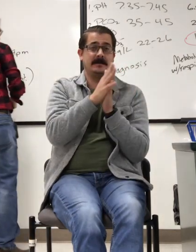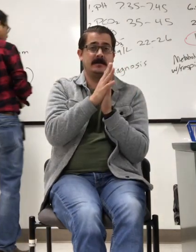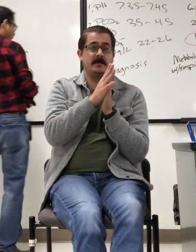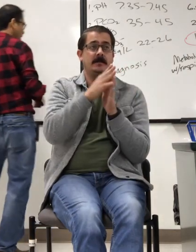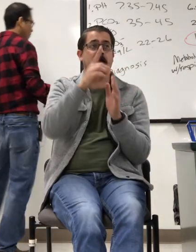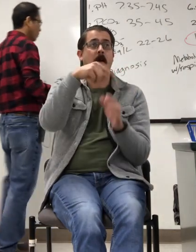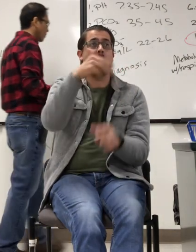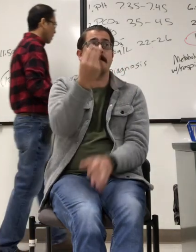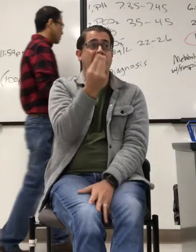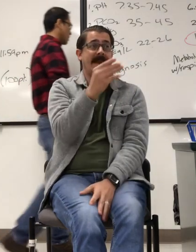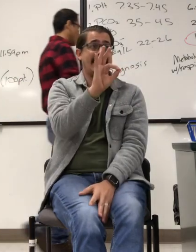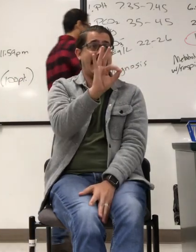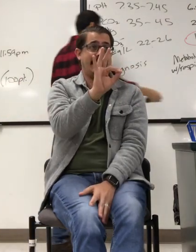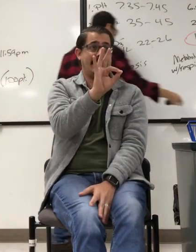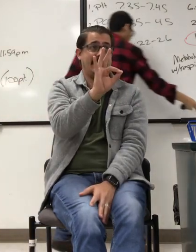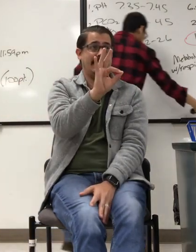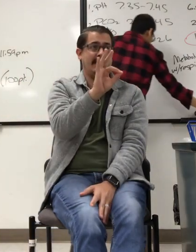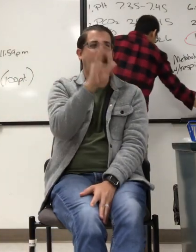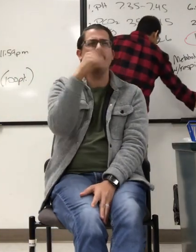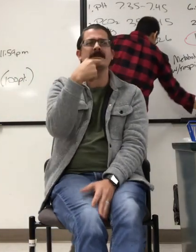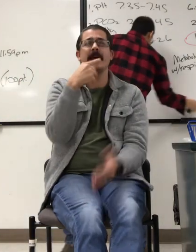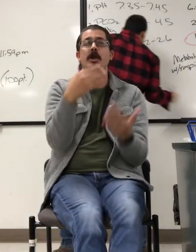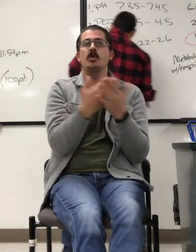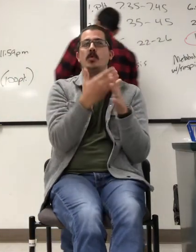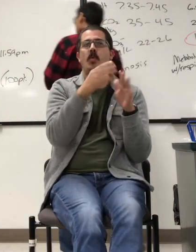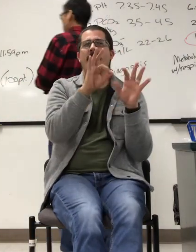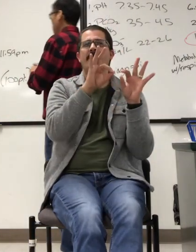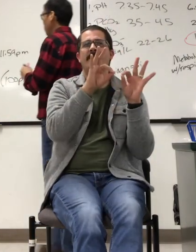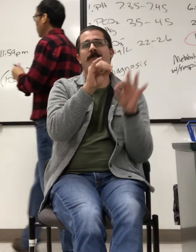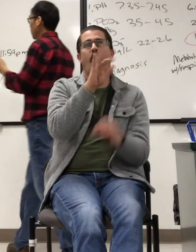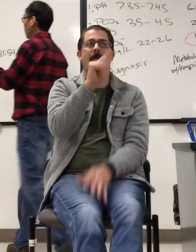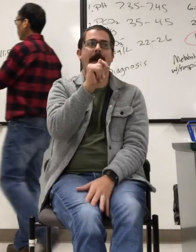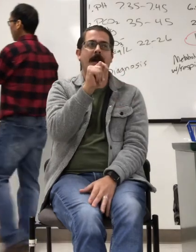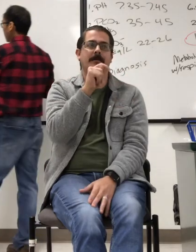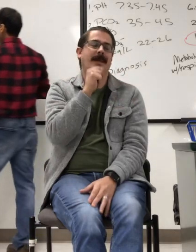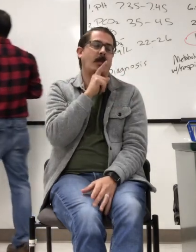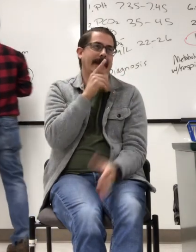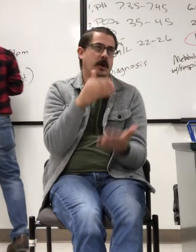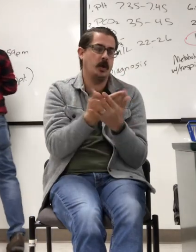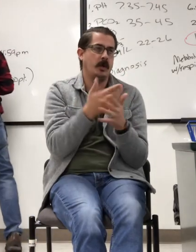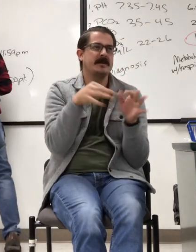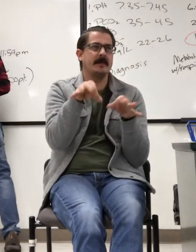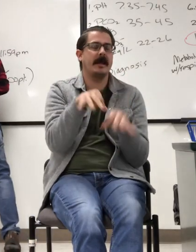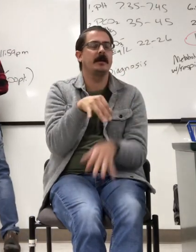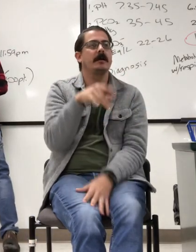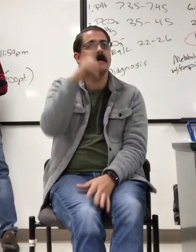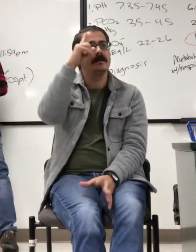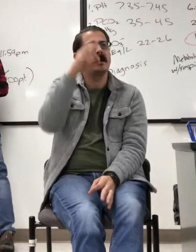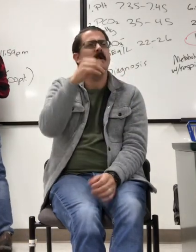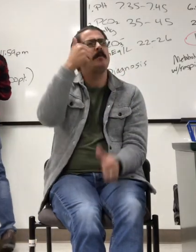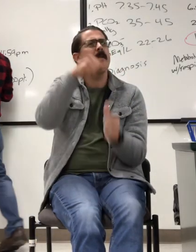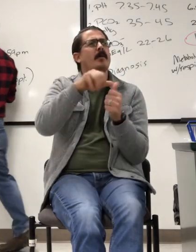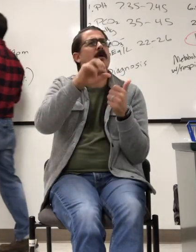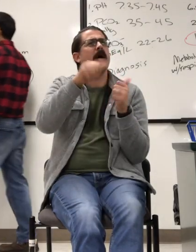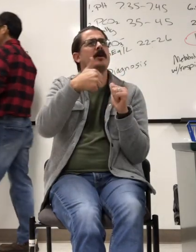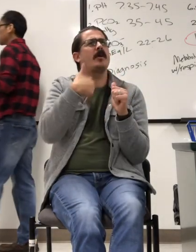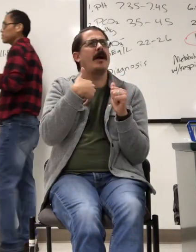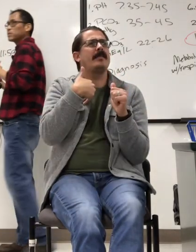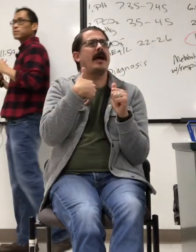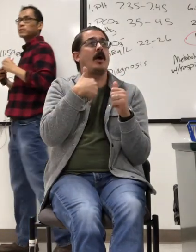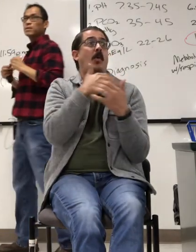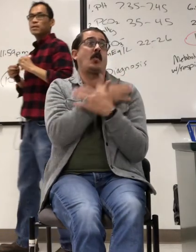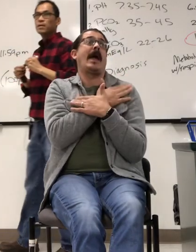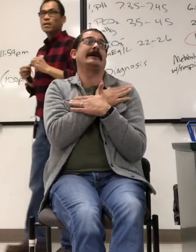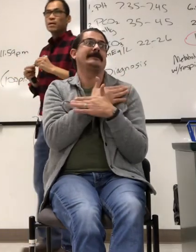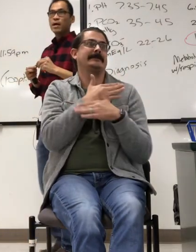on Monday the 9th. And I say new format, let me just explain to you. It's not really new. What I've decided to do is, remember how you had those rest